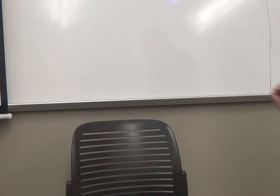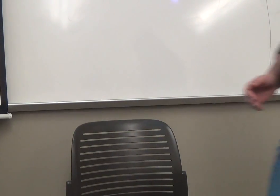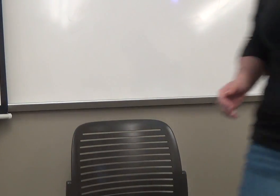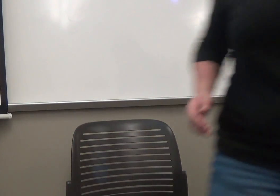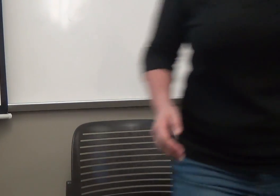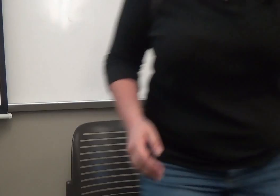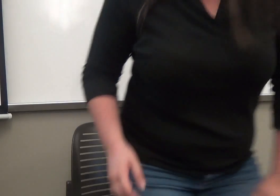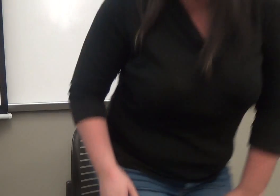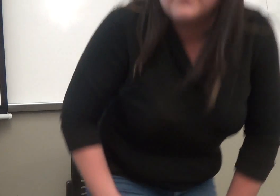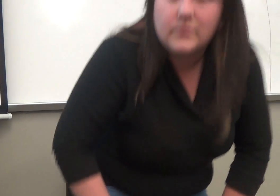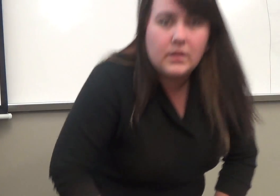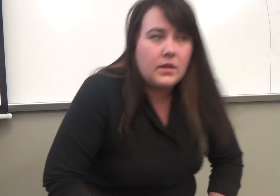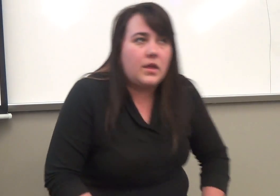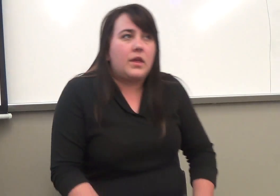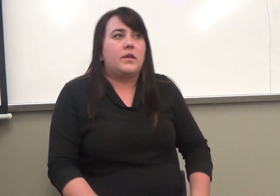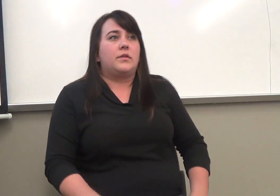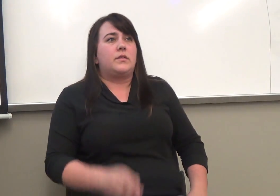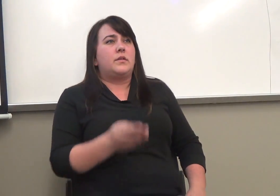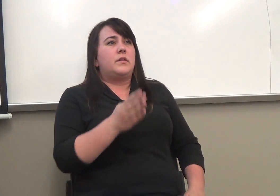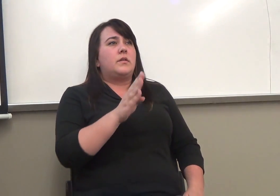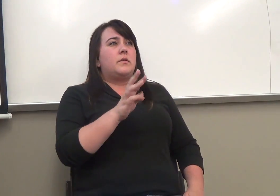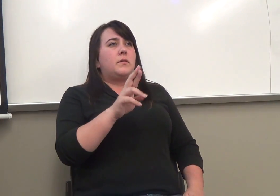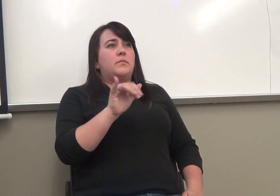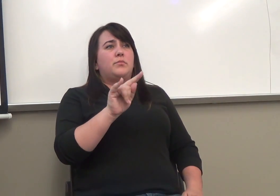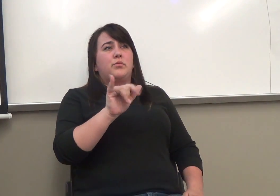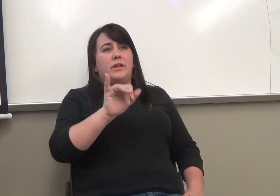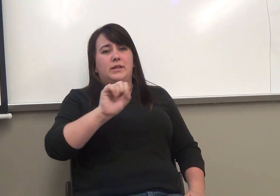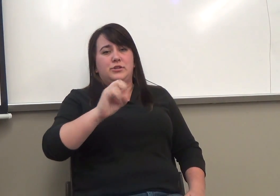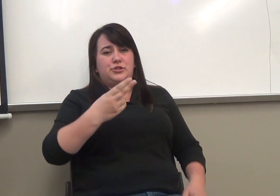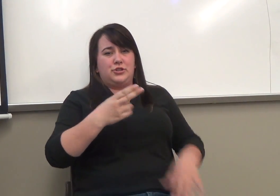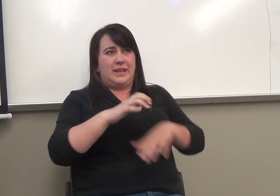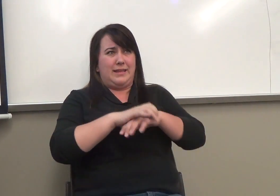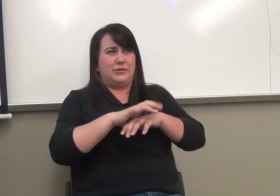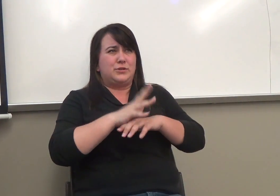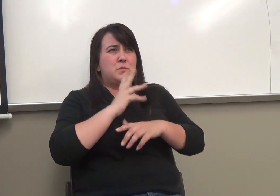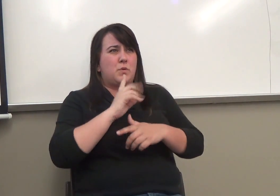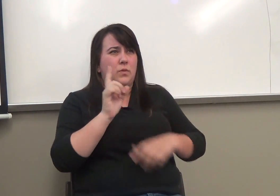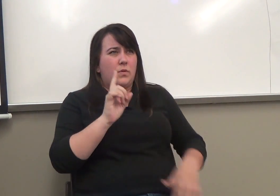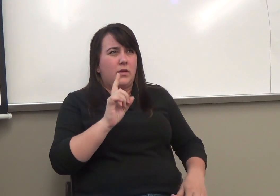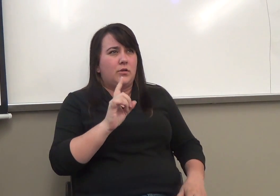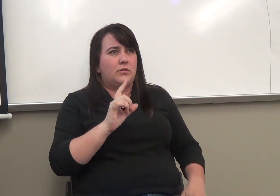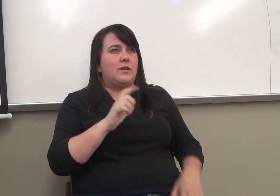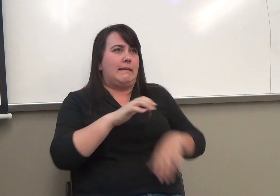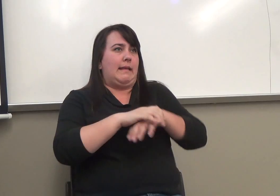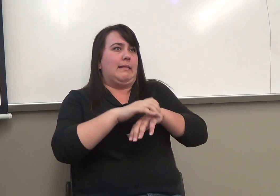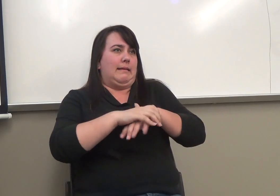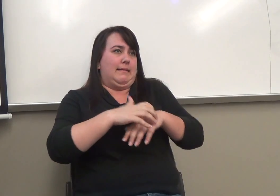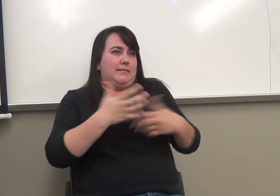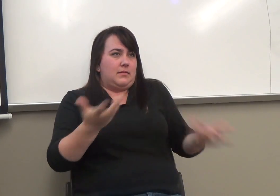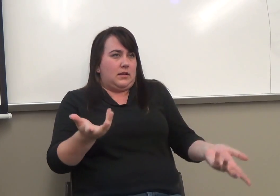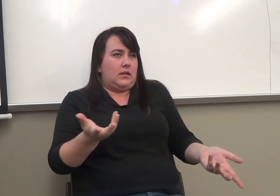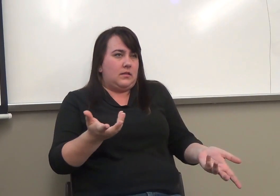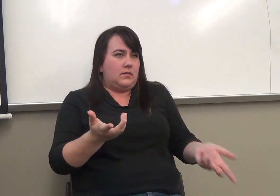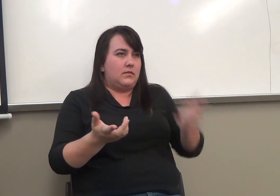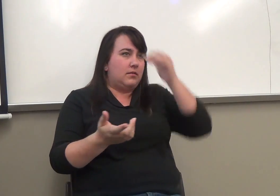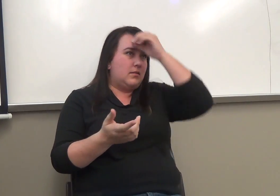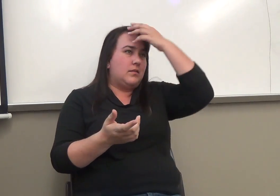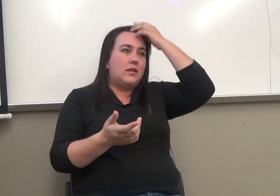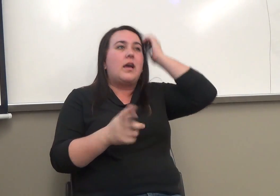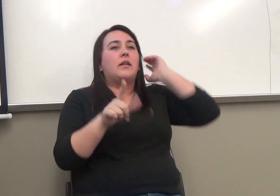Where do they speak British English? In Britain. In Britain, in England. Yeah, and other places around the world. Okay?